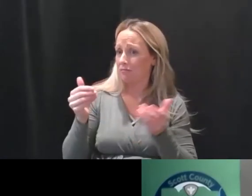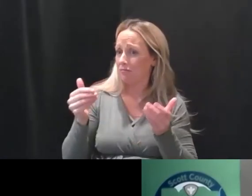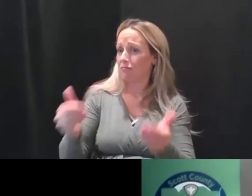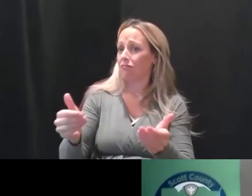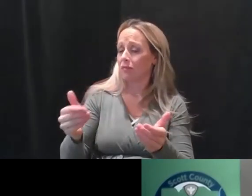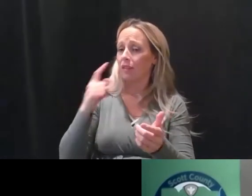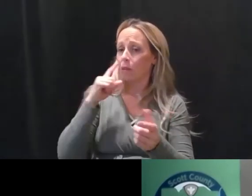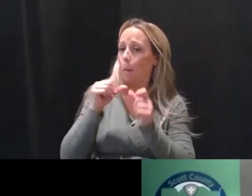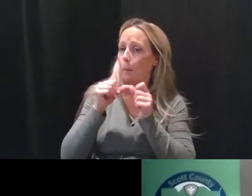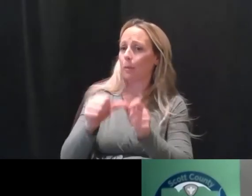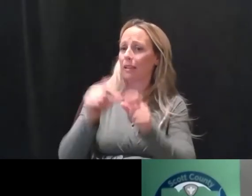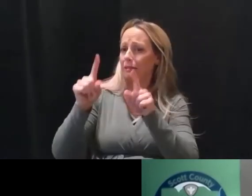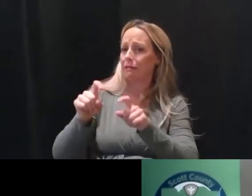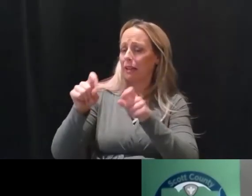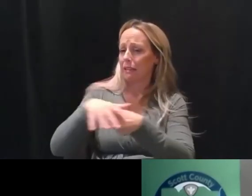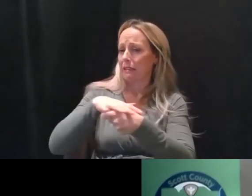site in Illinois?